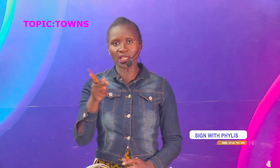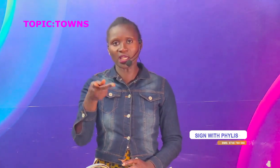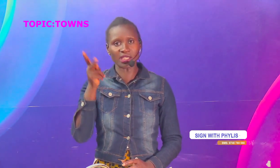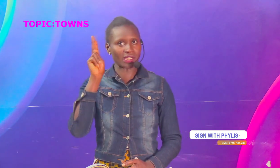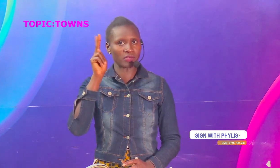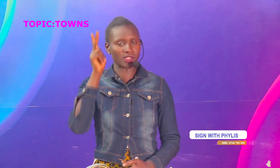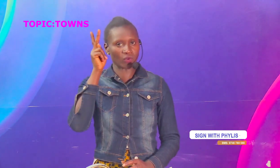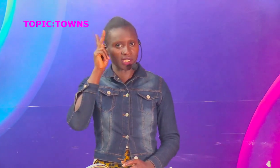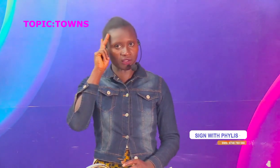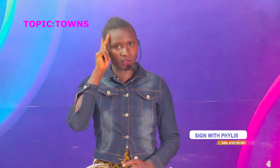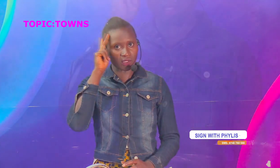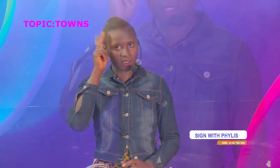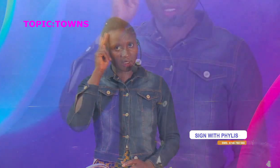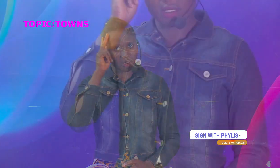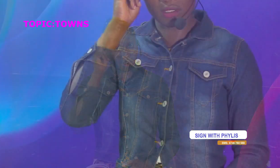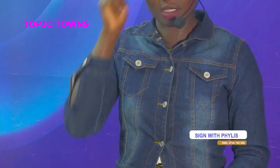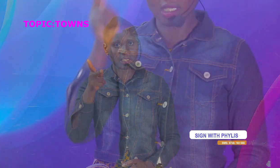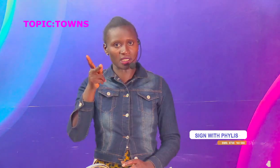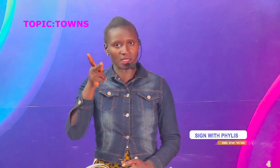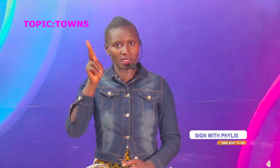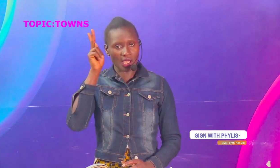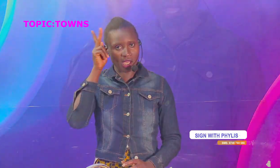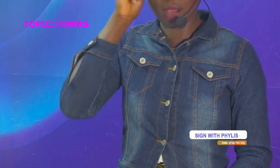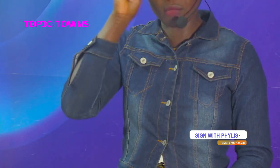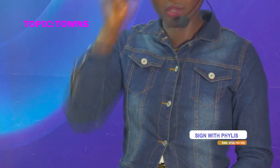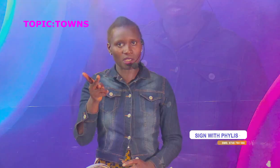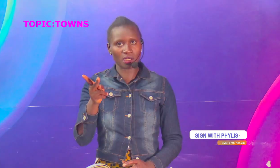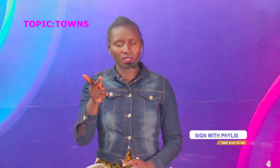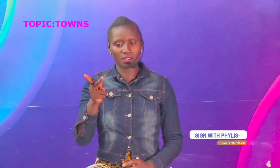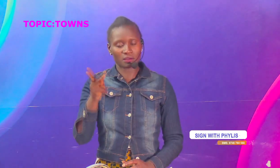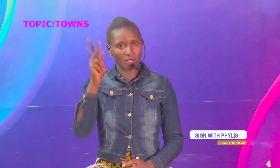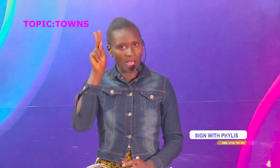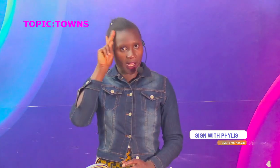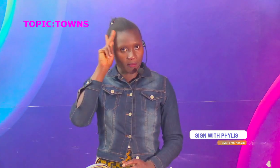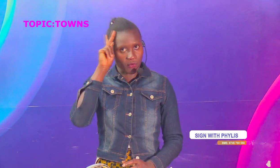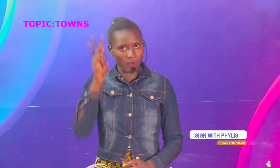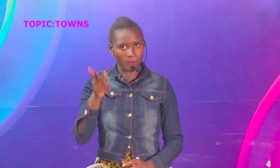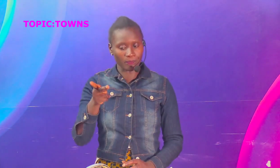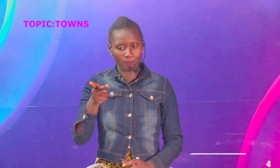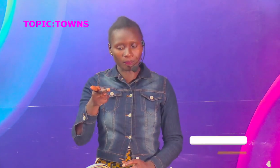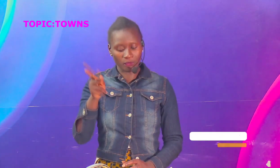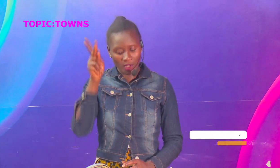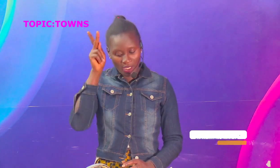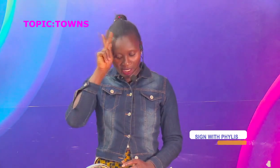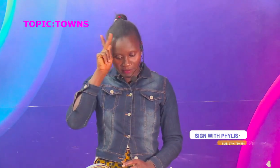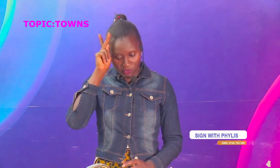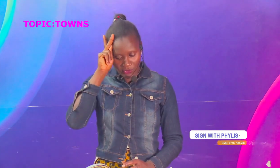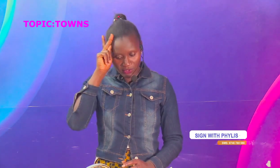tap it twice. Hide here. Kambui. Kambui. Kambui, this